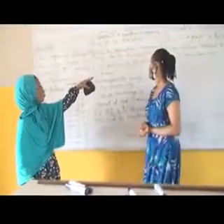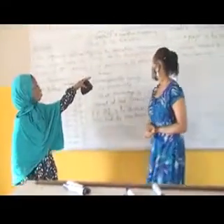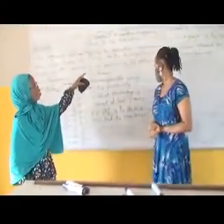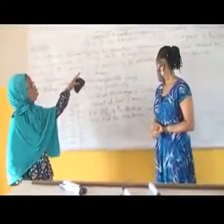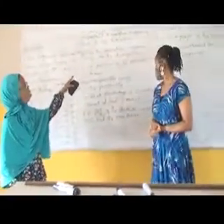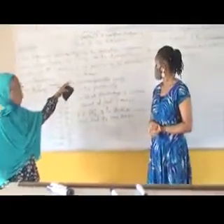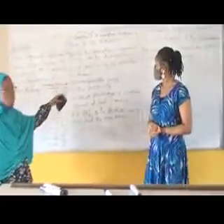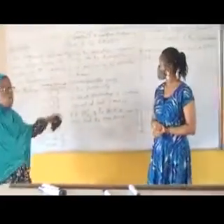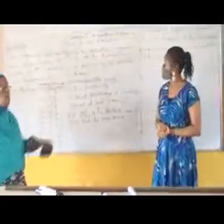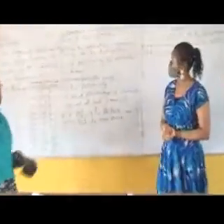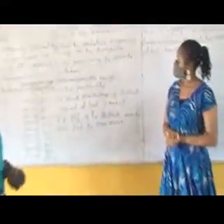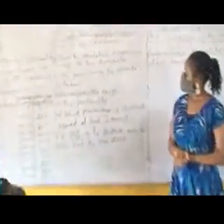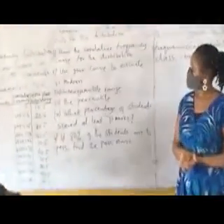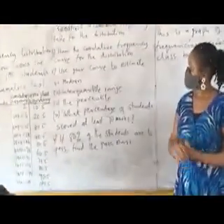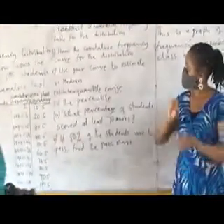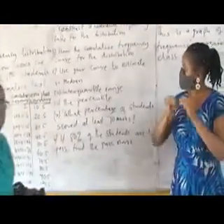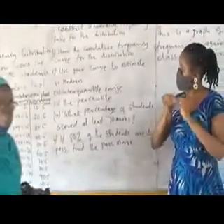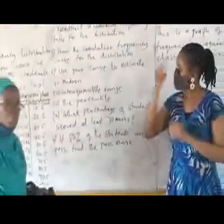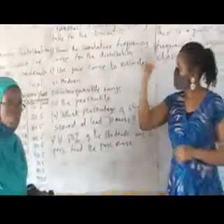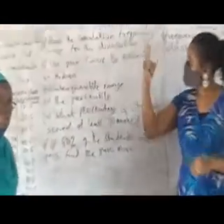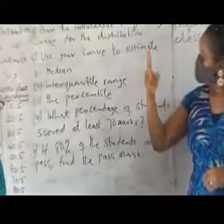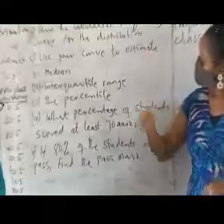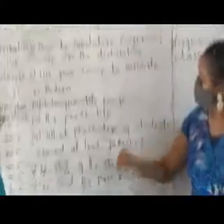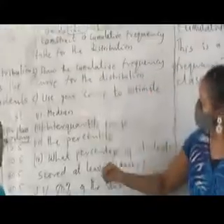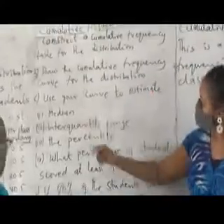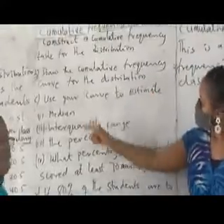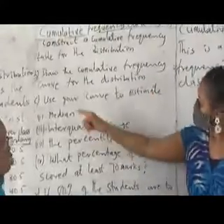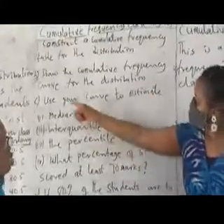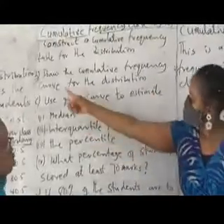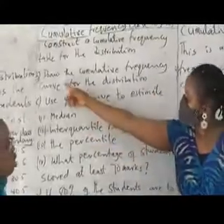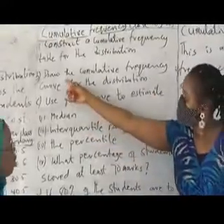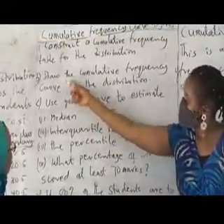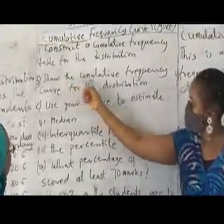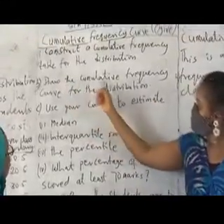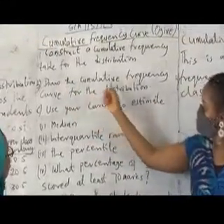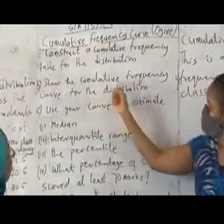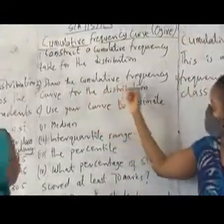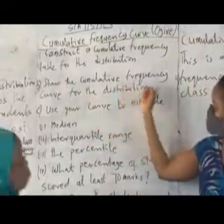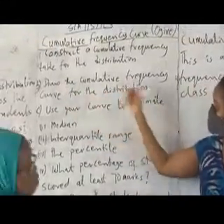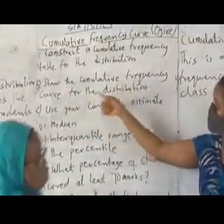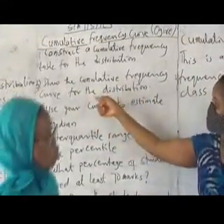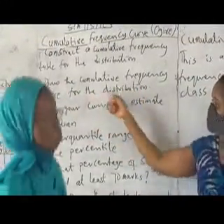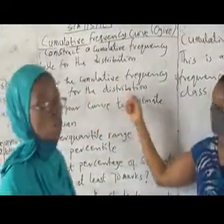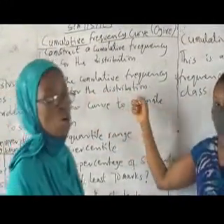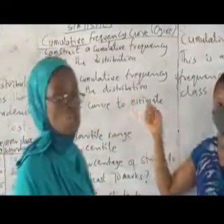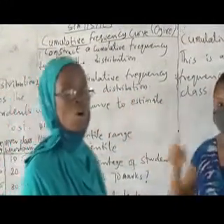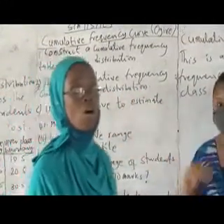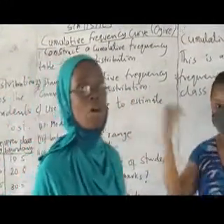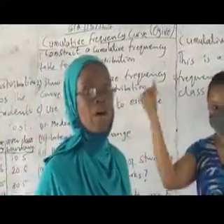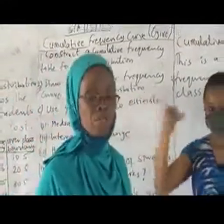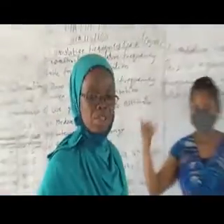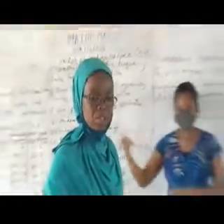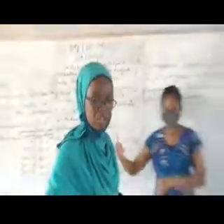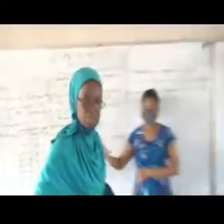cumulative frequency curve for the distribution. So let's go to the graph. You use